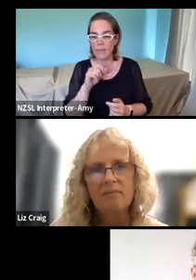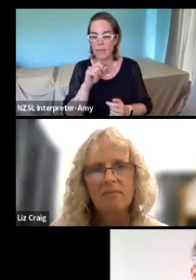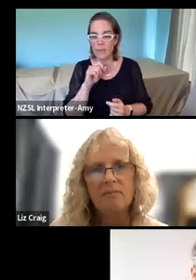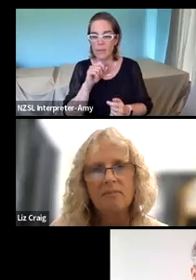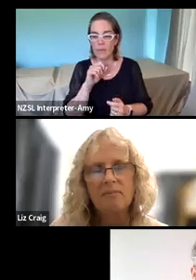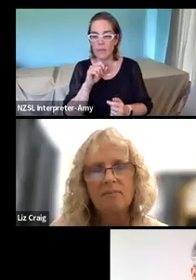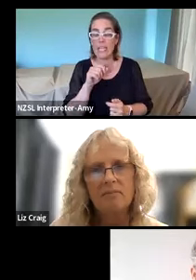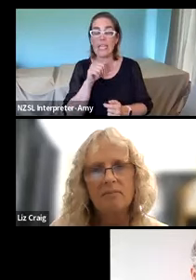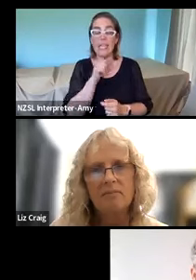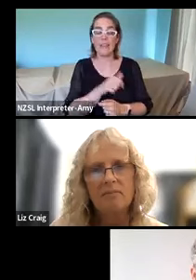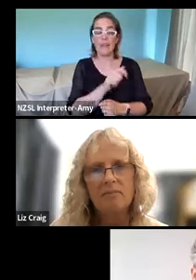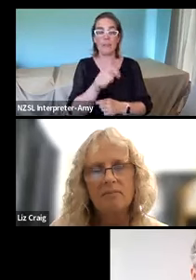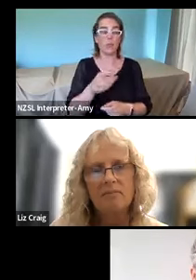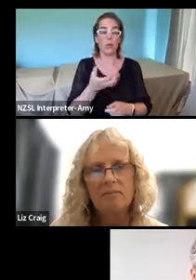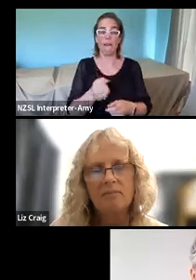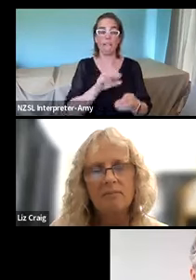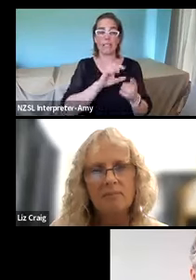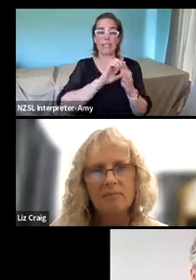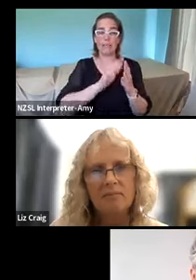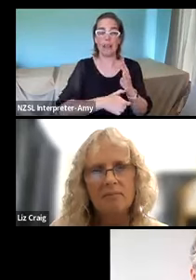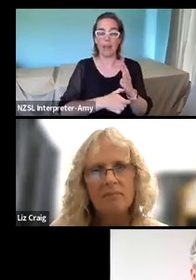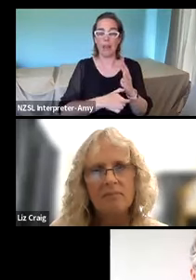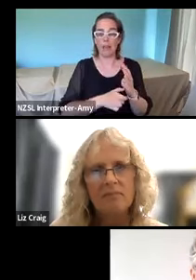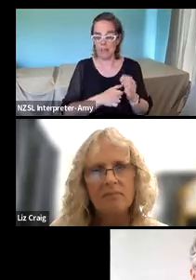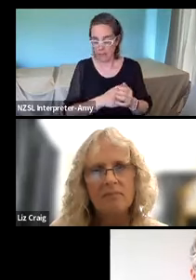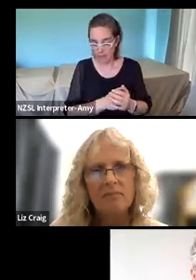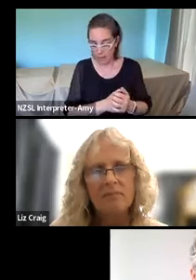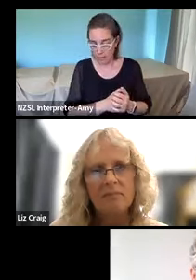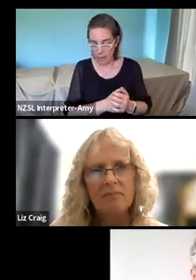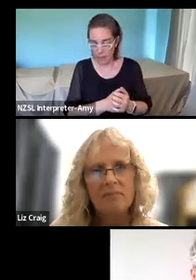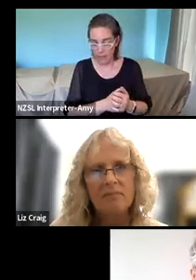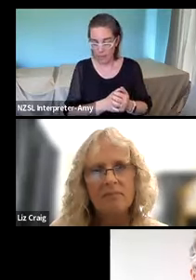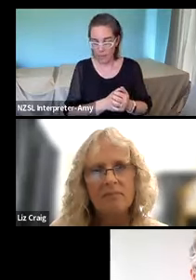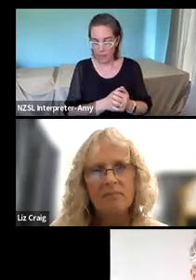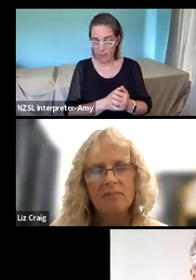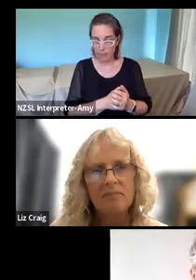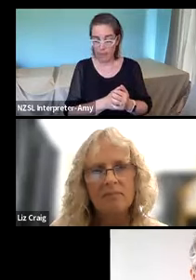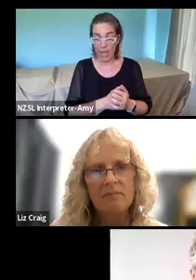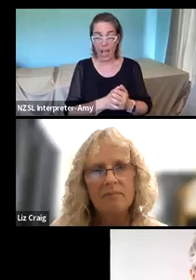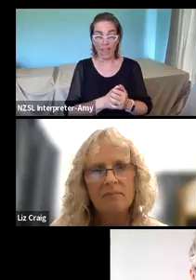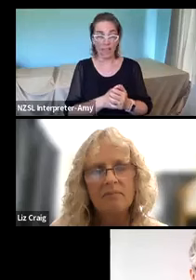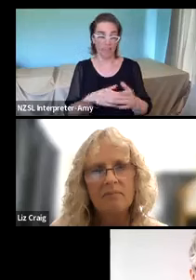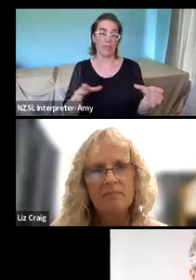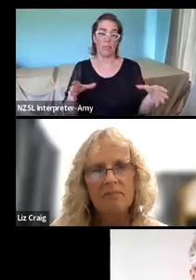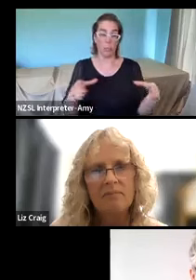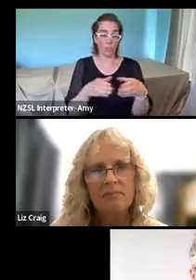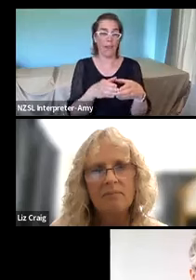don't have disabilities, so that can as a united front.